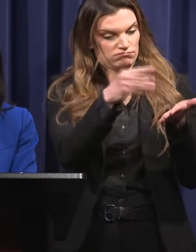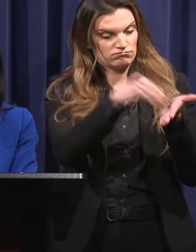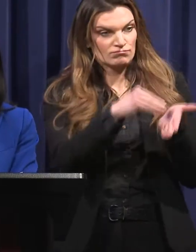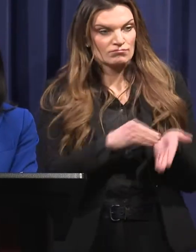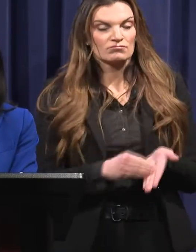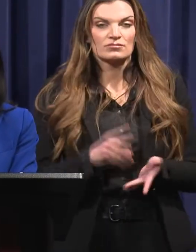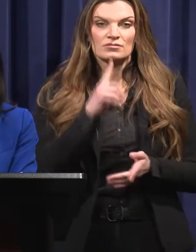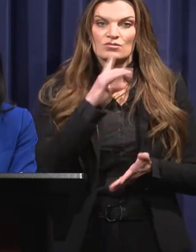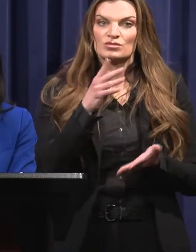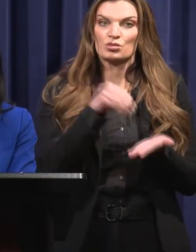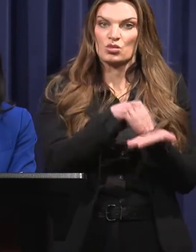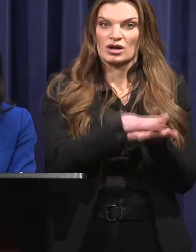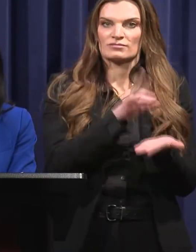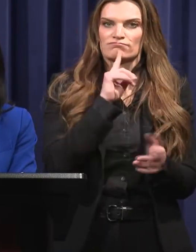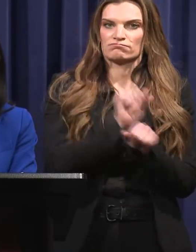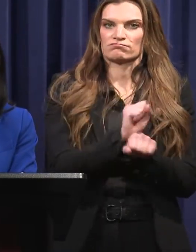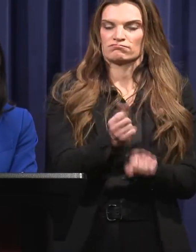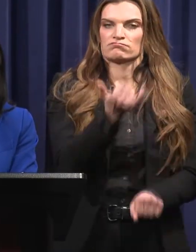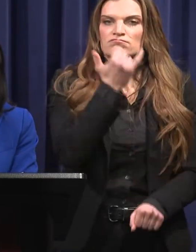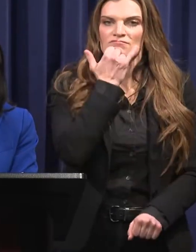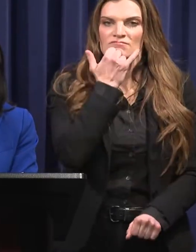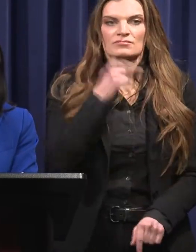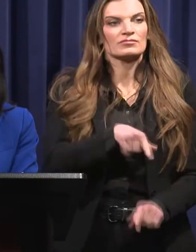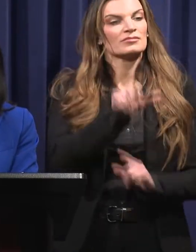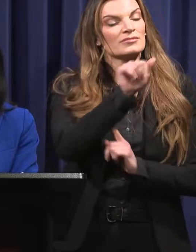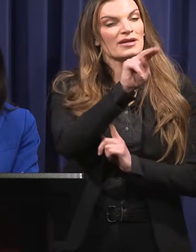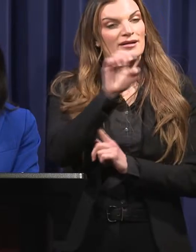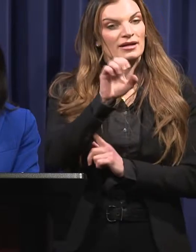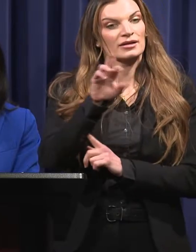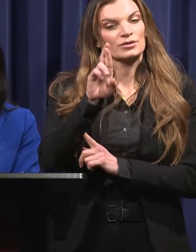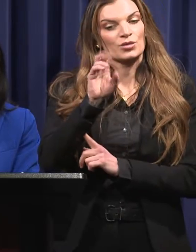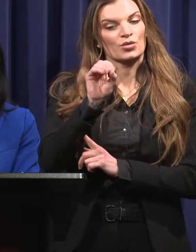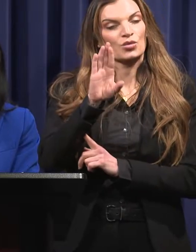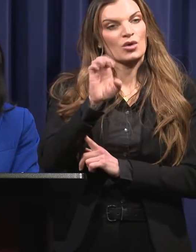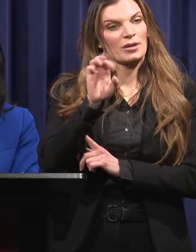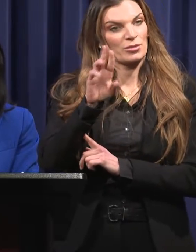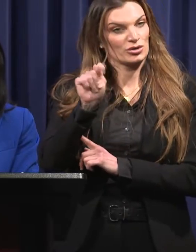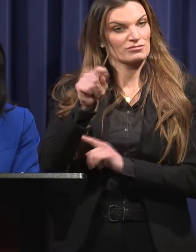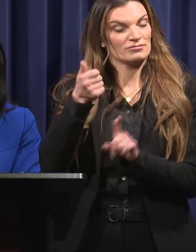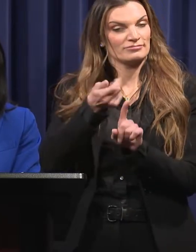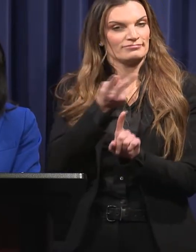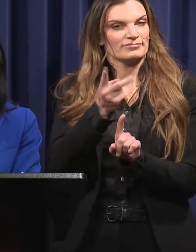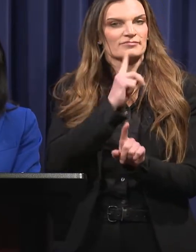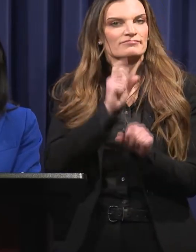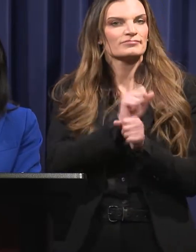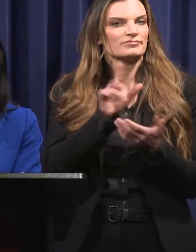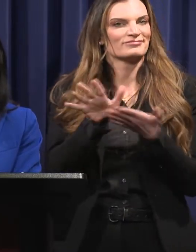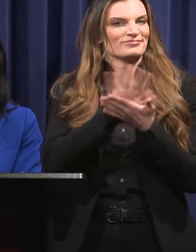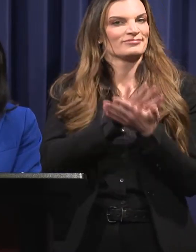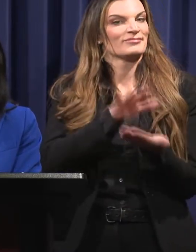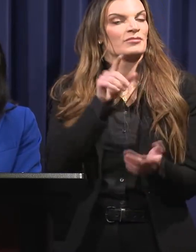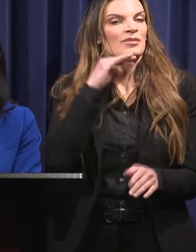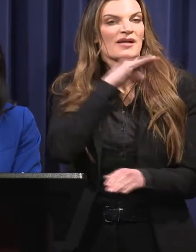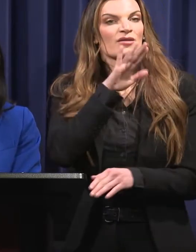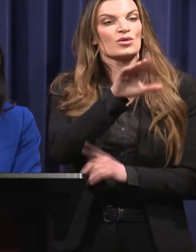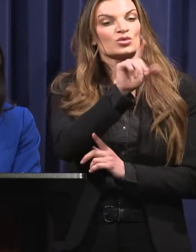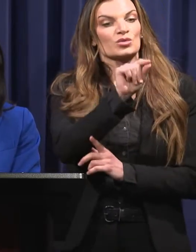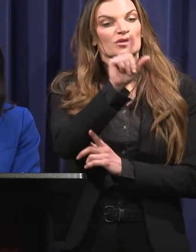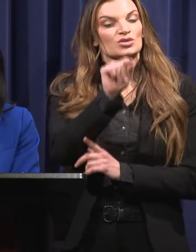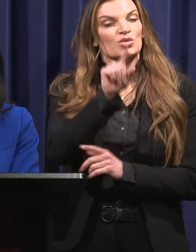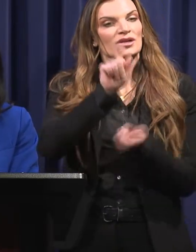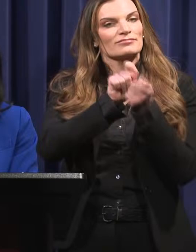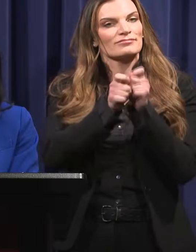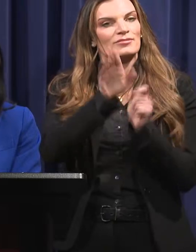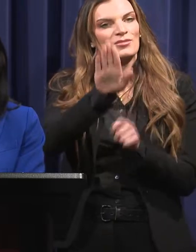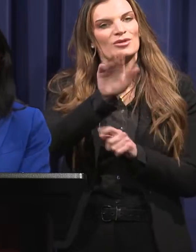In addition, we are alleging that Anne and Rob Menard falsely reported their 2020 adjusted gross income on their Michigan